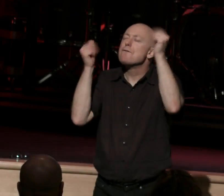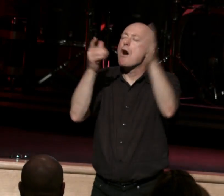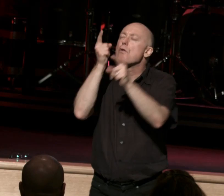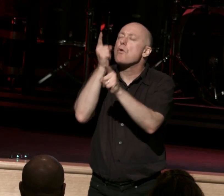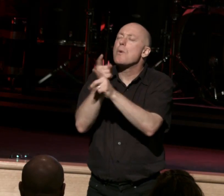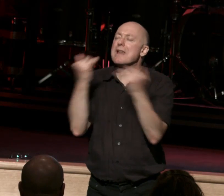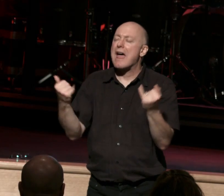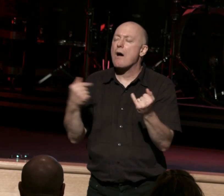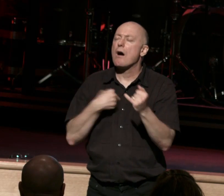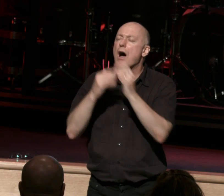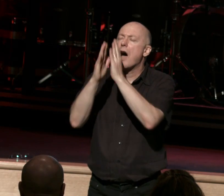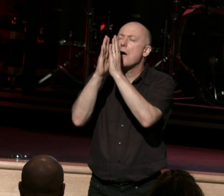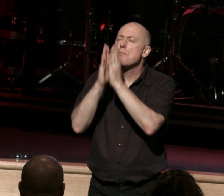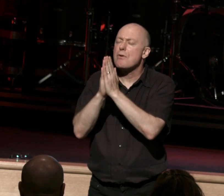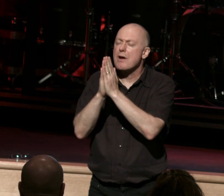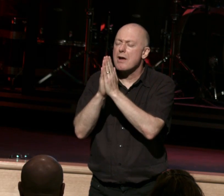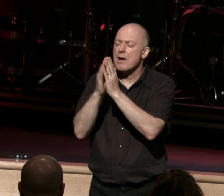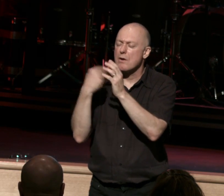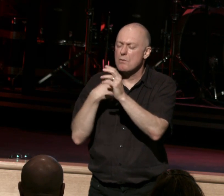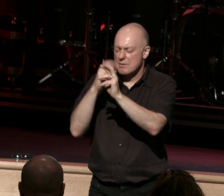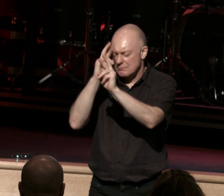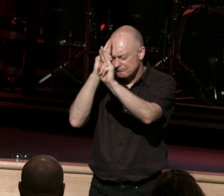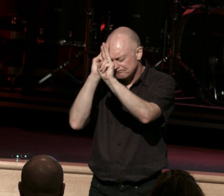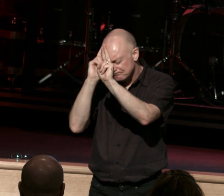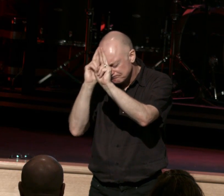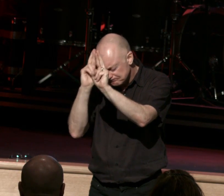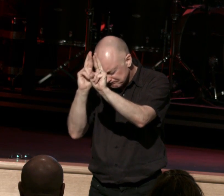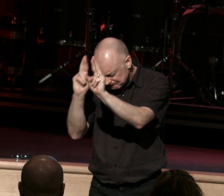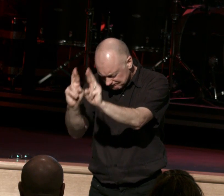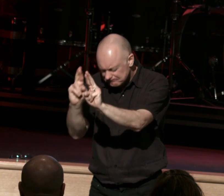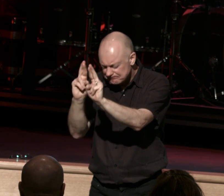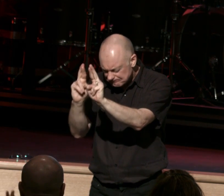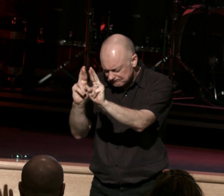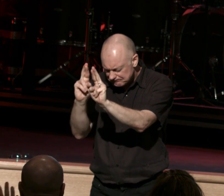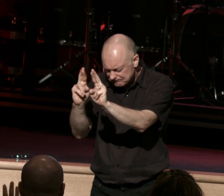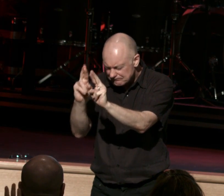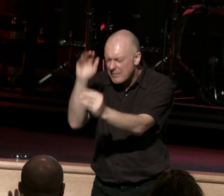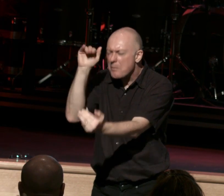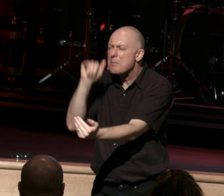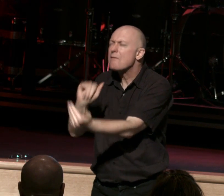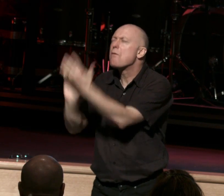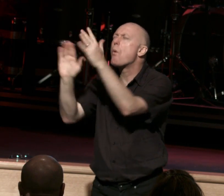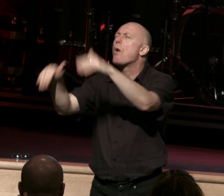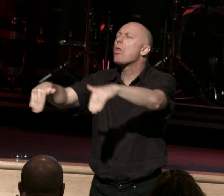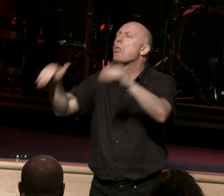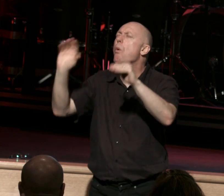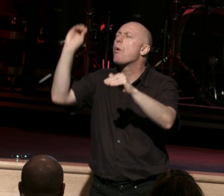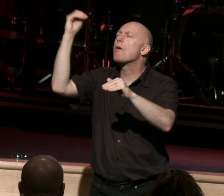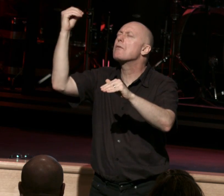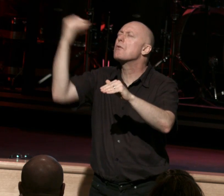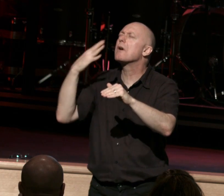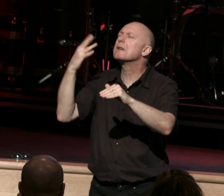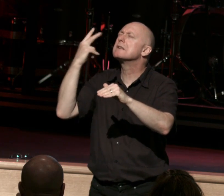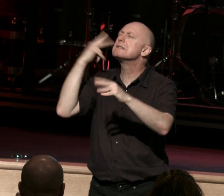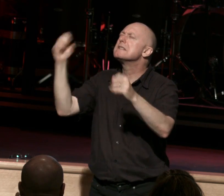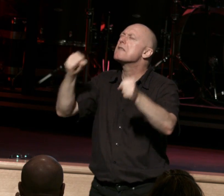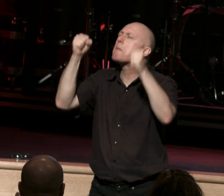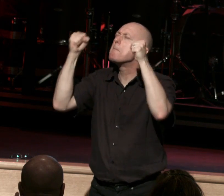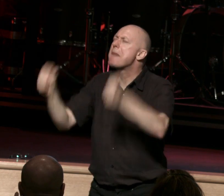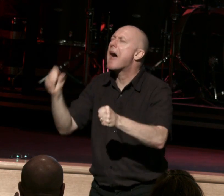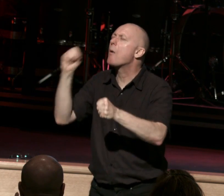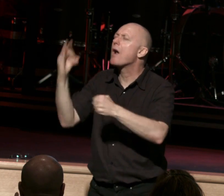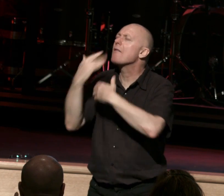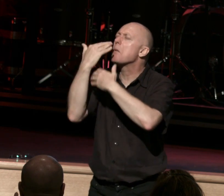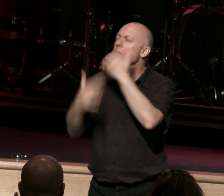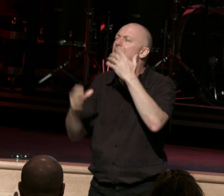So Father, right now I pray that we reverently and clearly place ourselves before the throne of grace again, seeing the